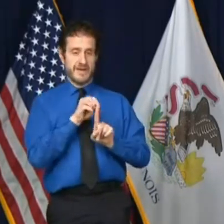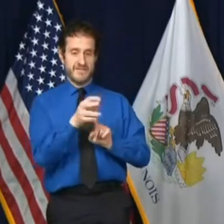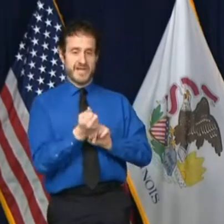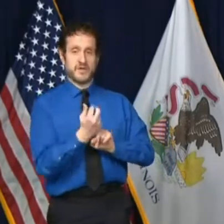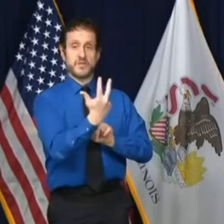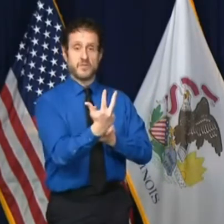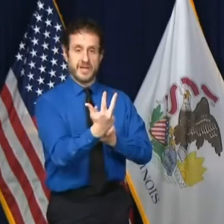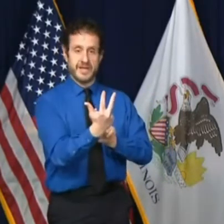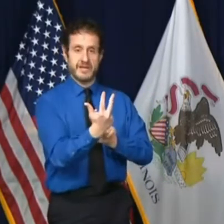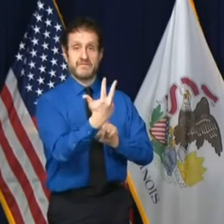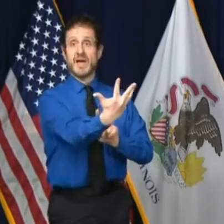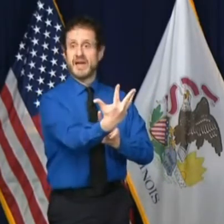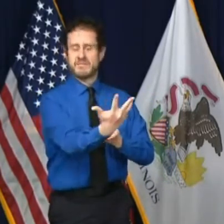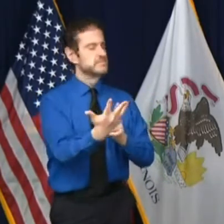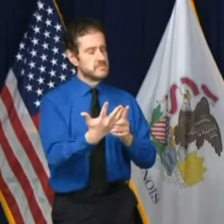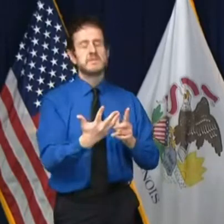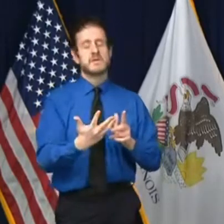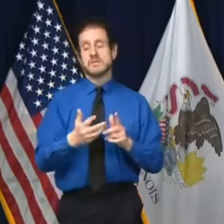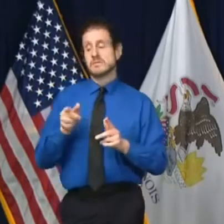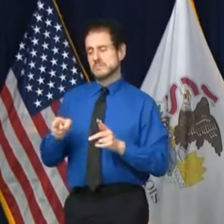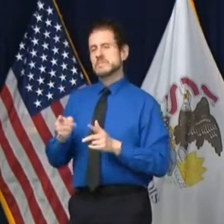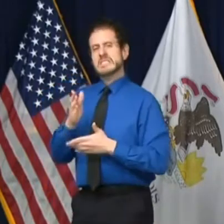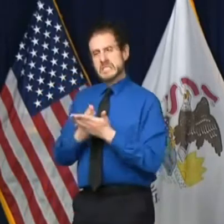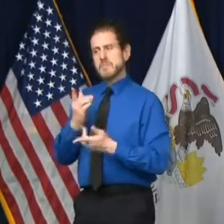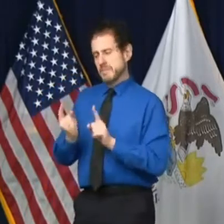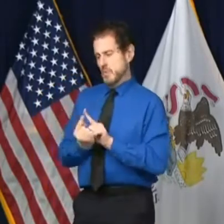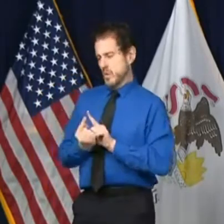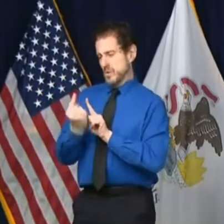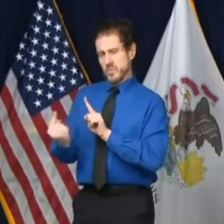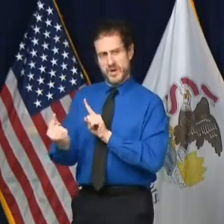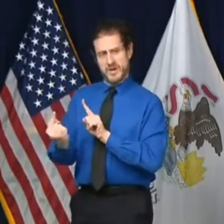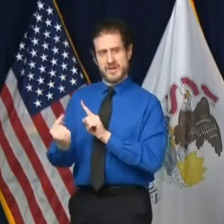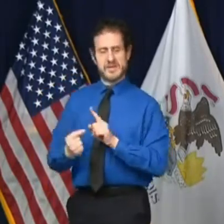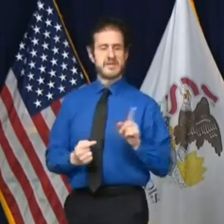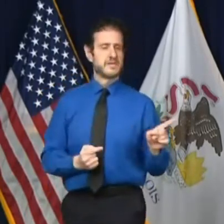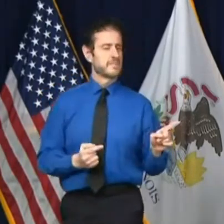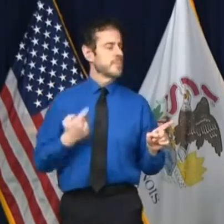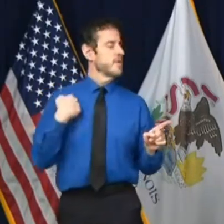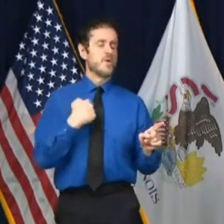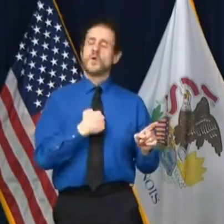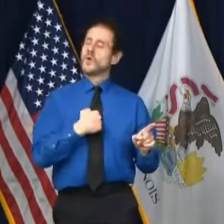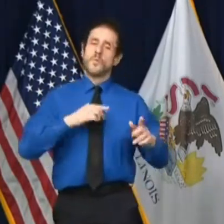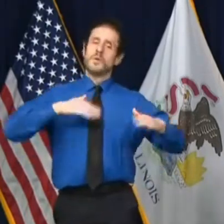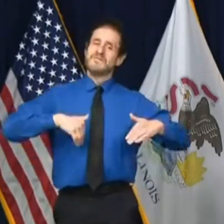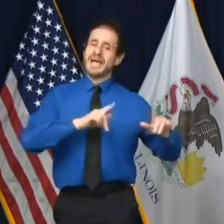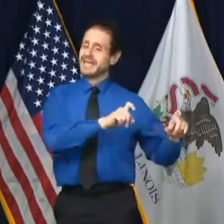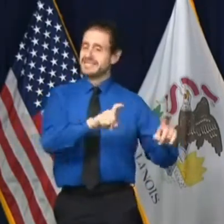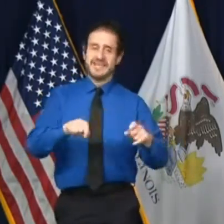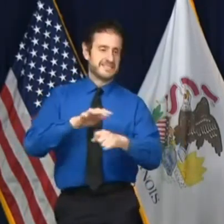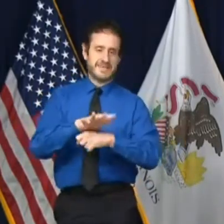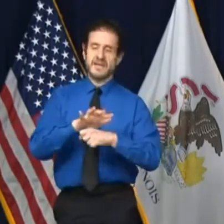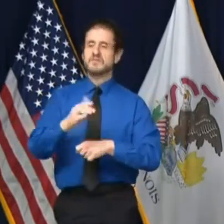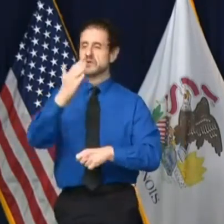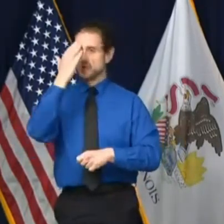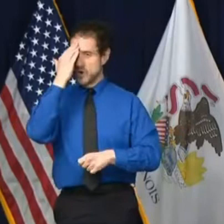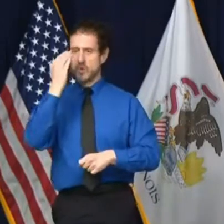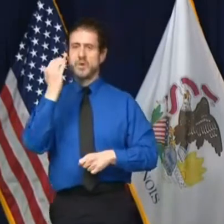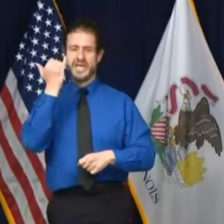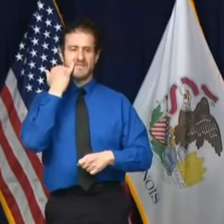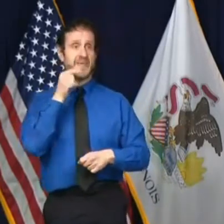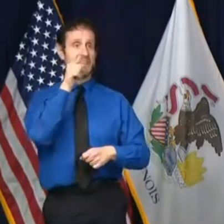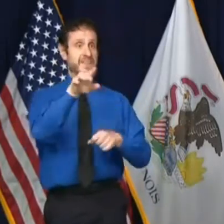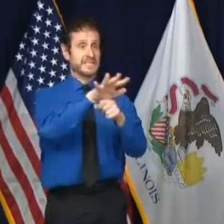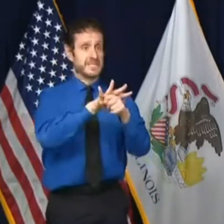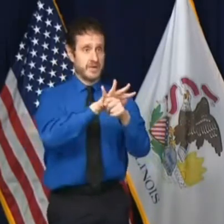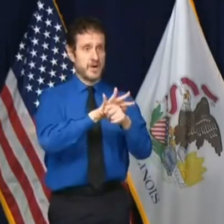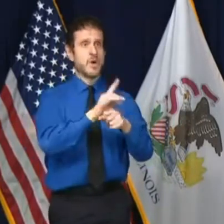begin to open before May 30th? But what are those areas? Yeah, so we aren't doing enough testing across the state now. Again, I want to remind everybody,